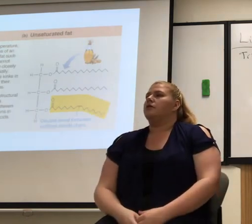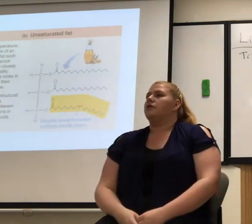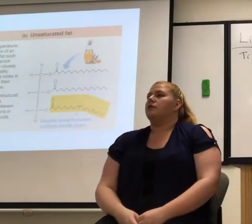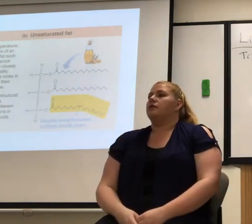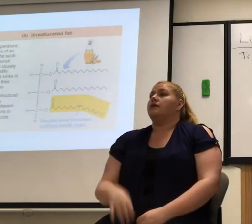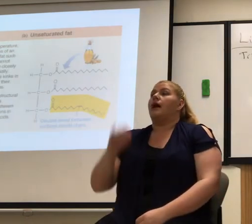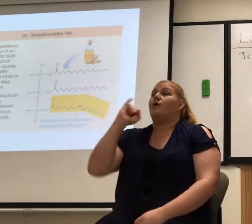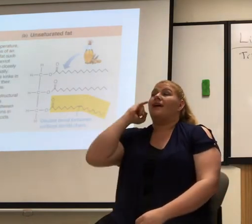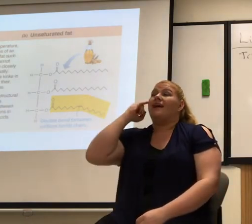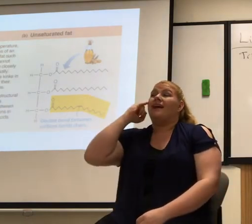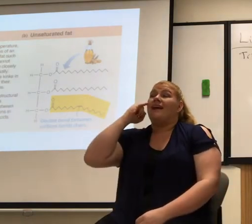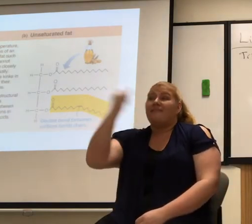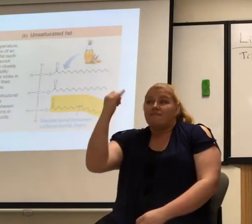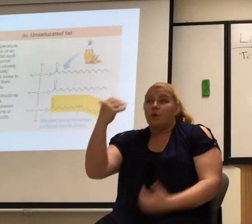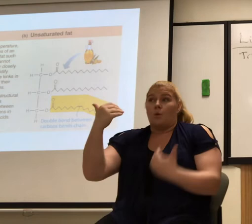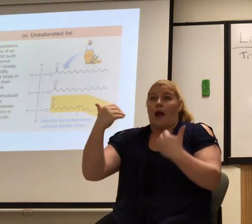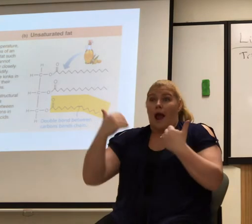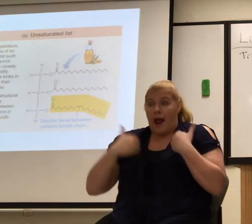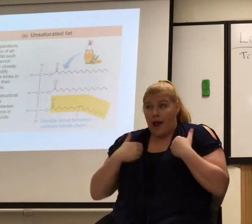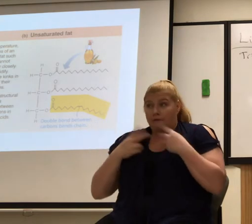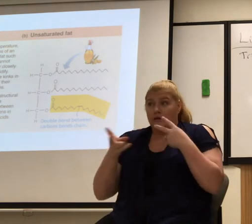chain,